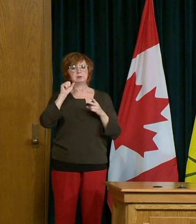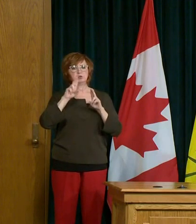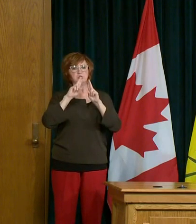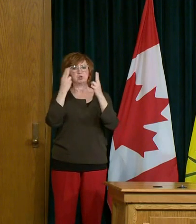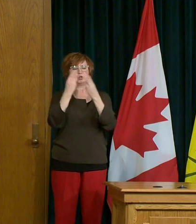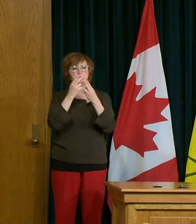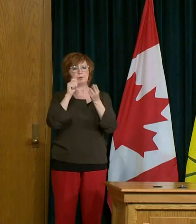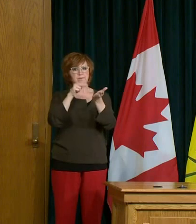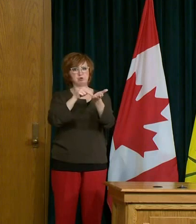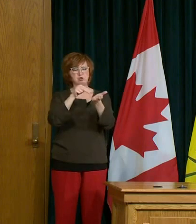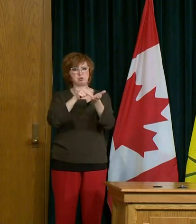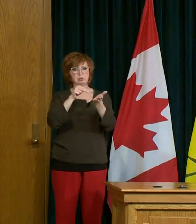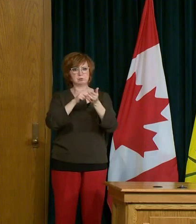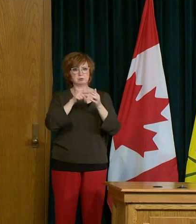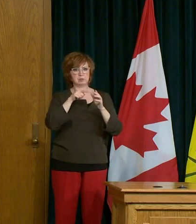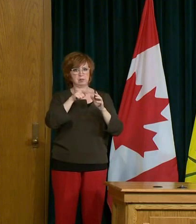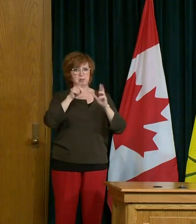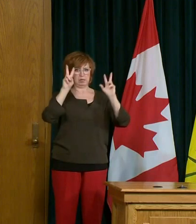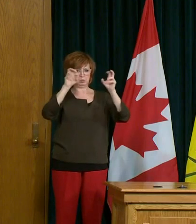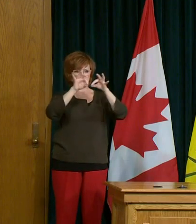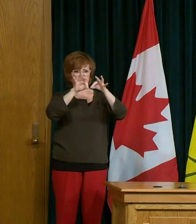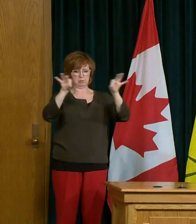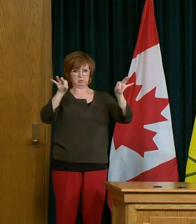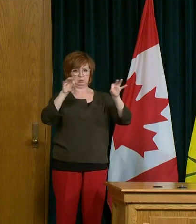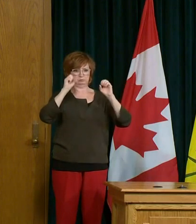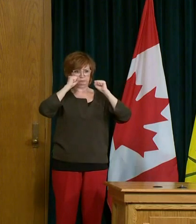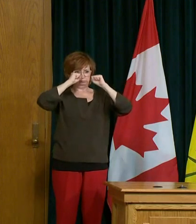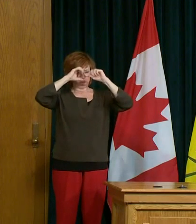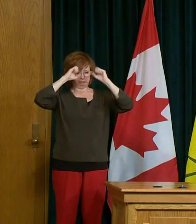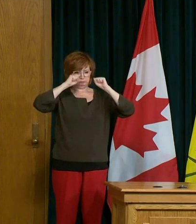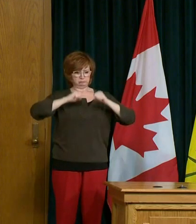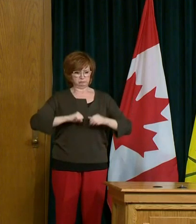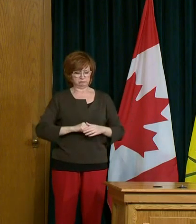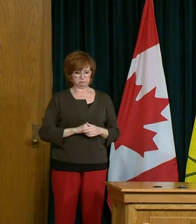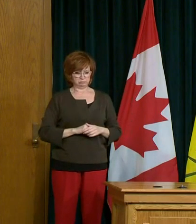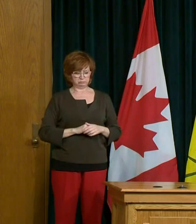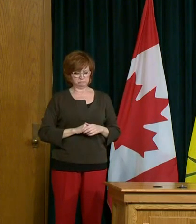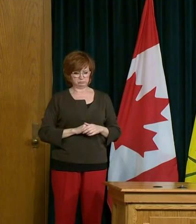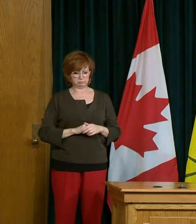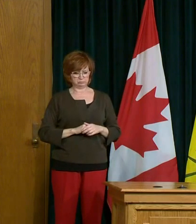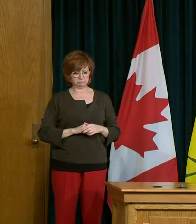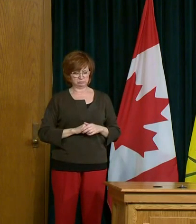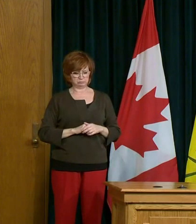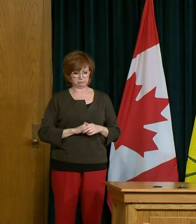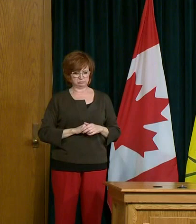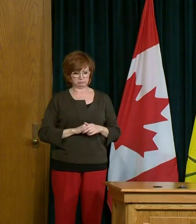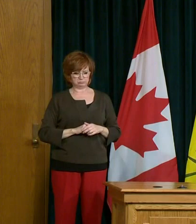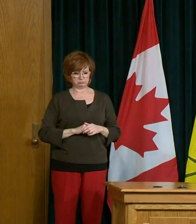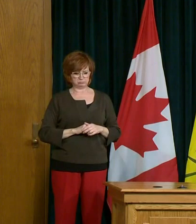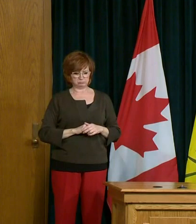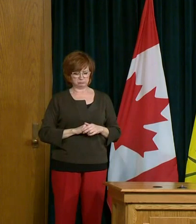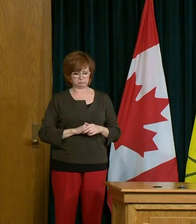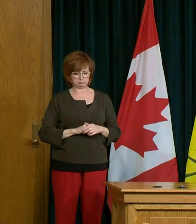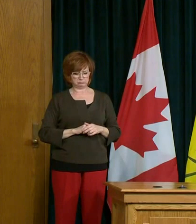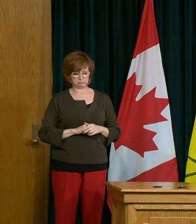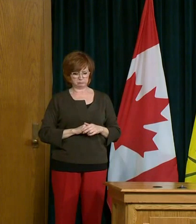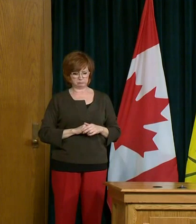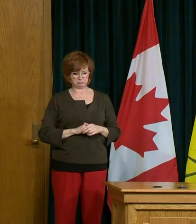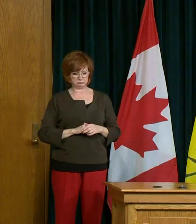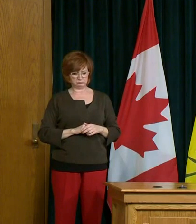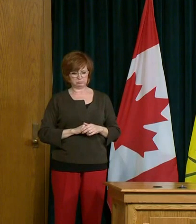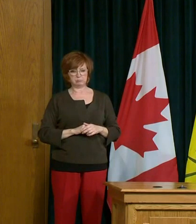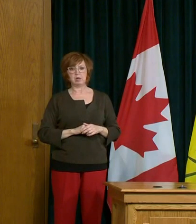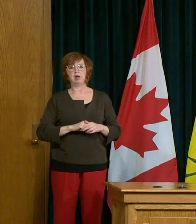was, quote, taken aback when it learned that nurses who volunteered to go up north to deal with the outbreaks in Lloydminster and La Loche will have